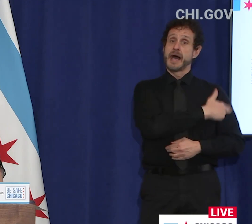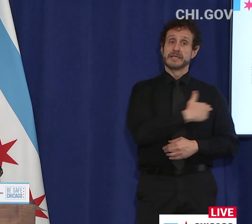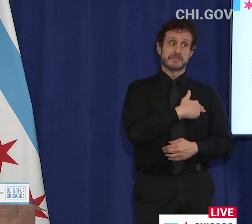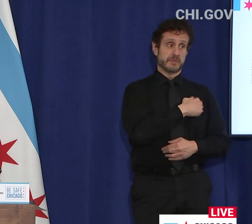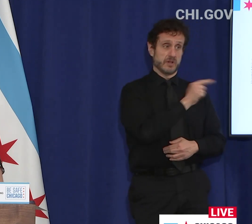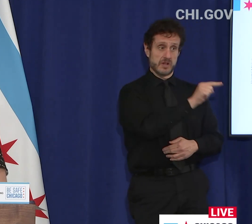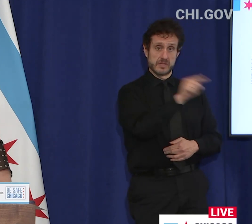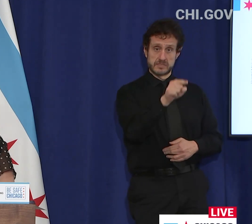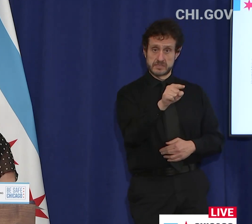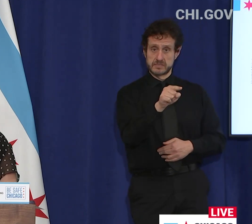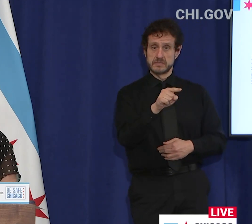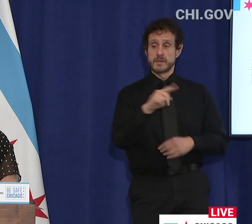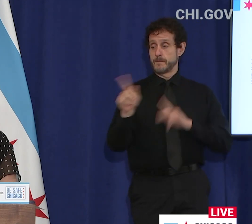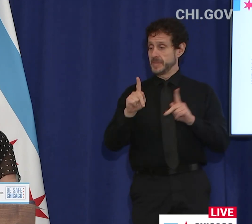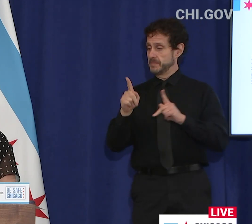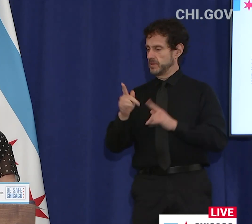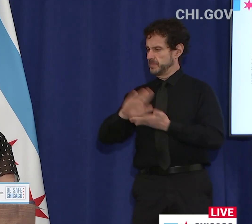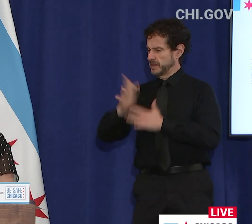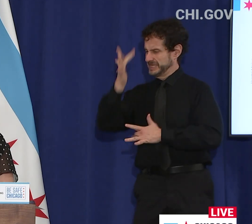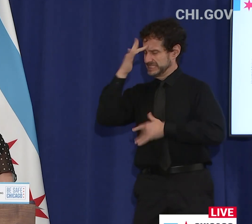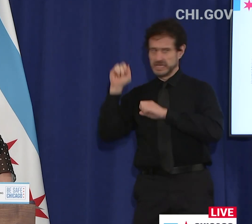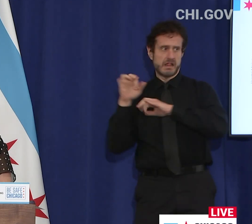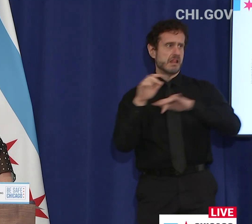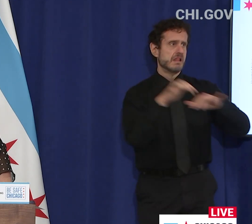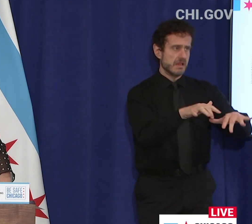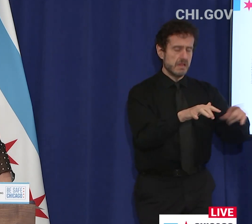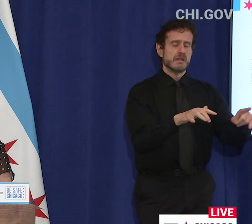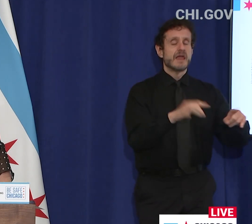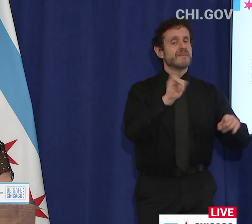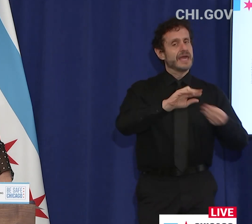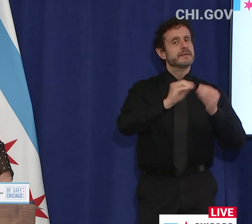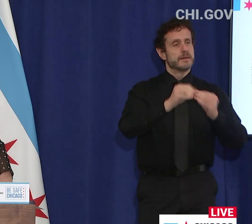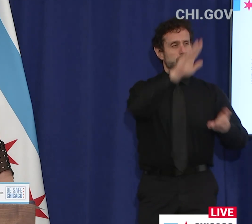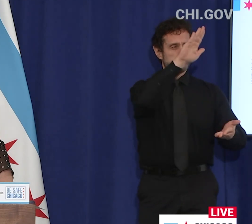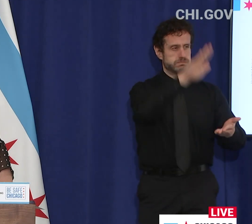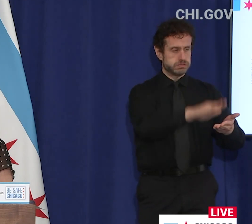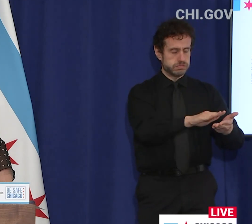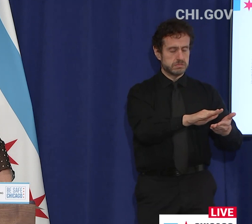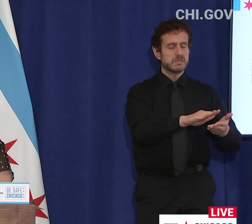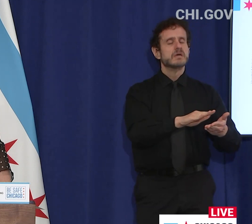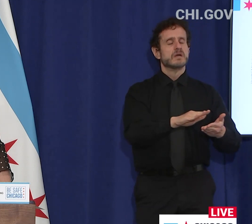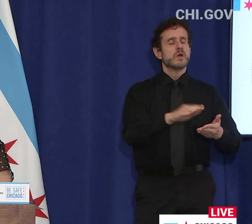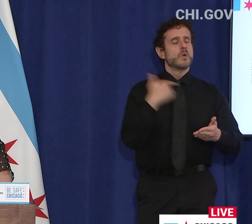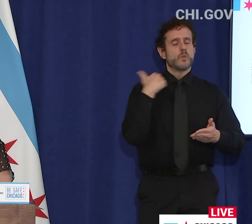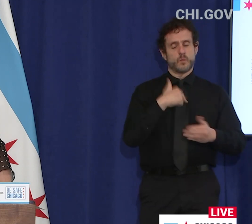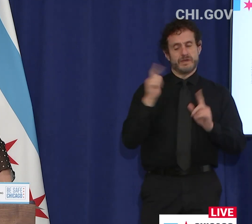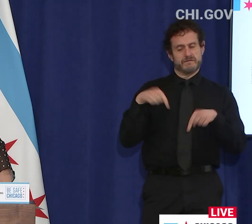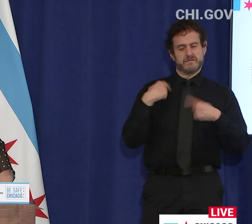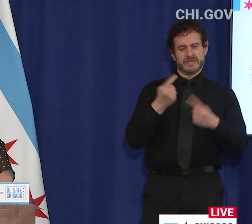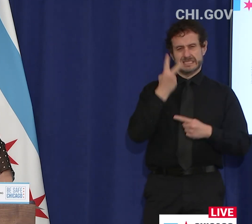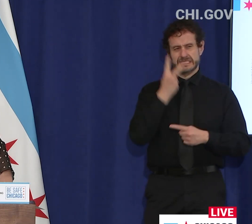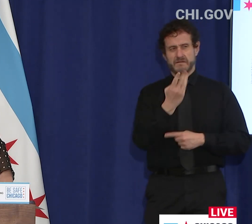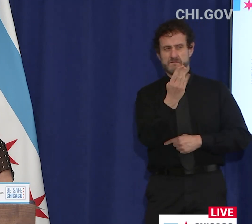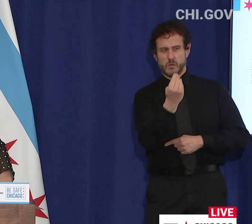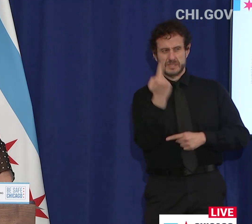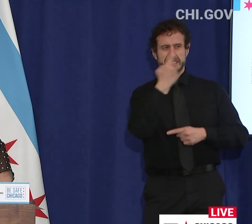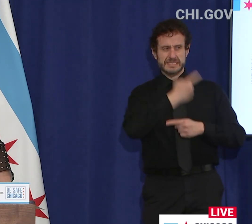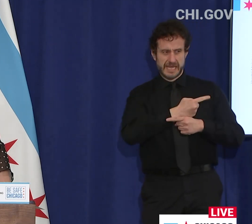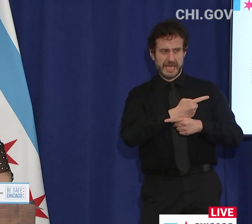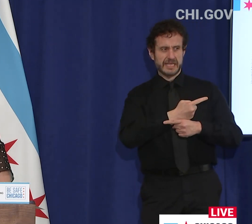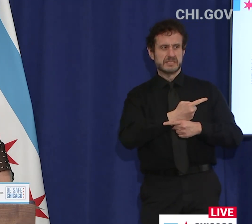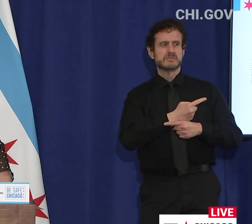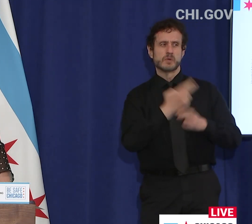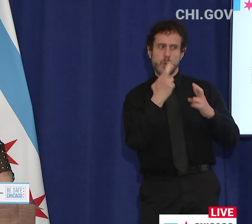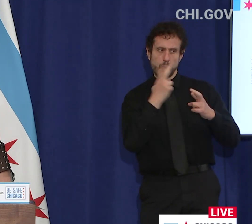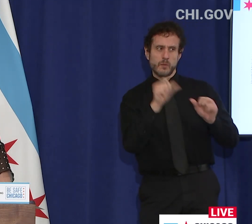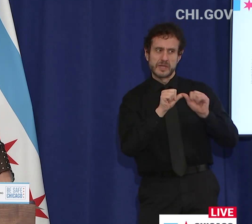decrease. We're almost to our 14 days here in terms of being able to really count on this being an ongoing trend, but